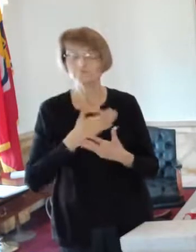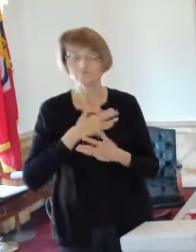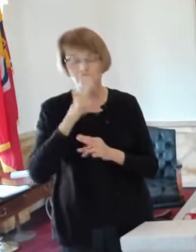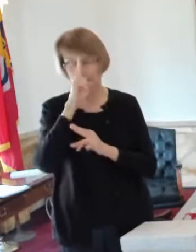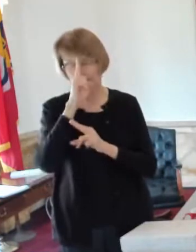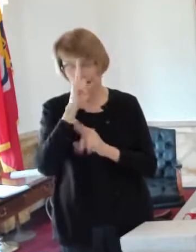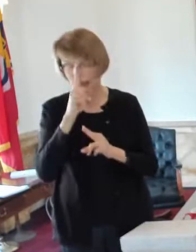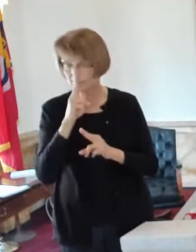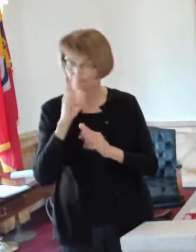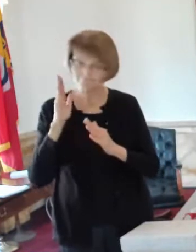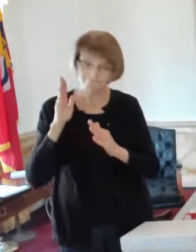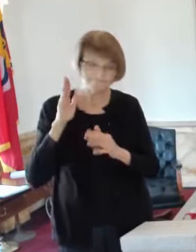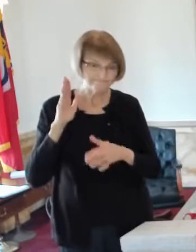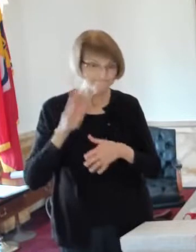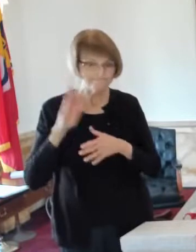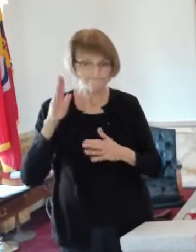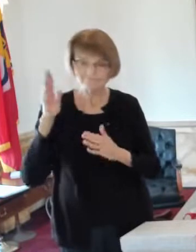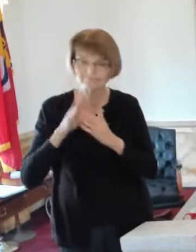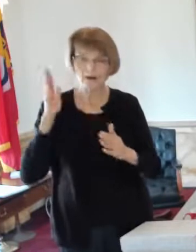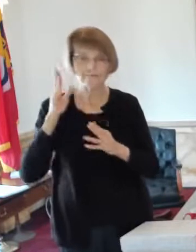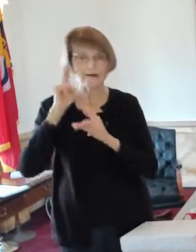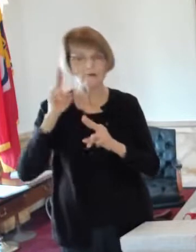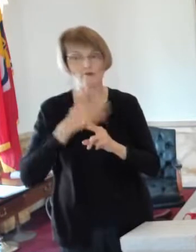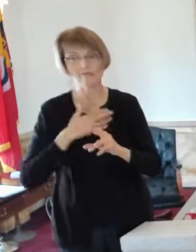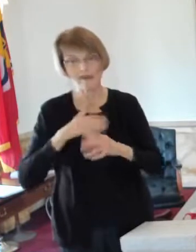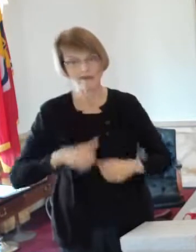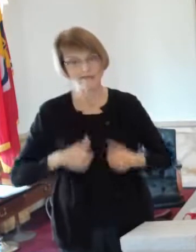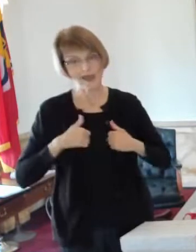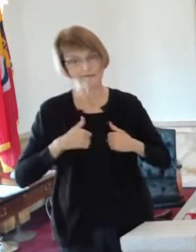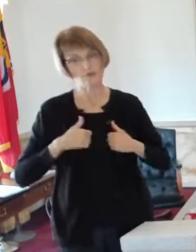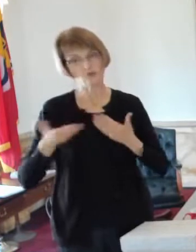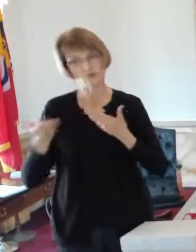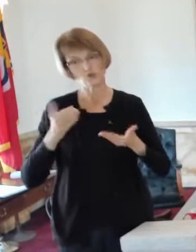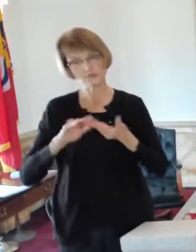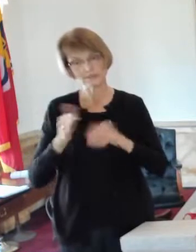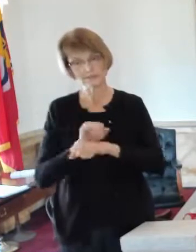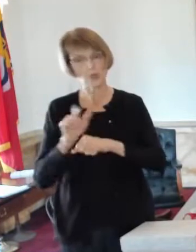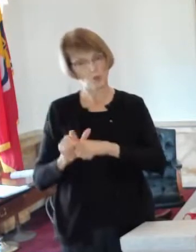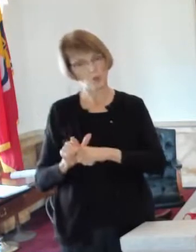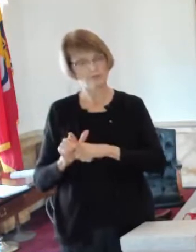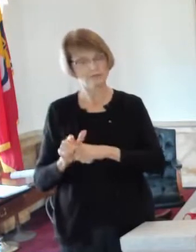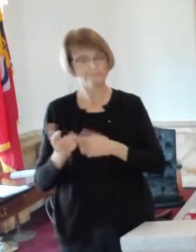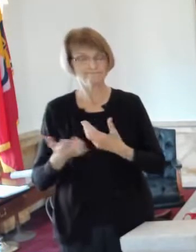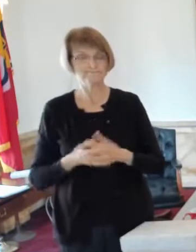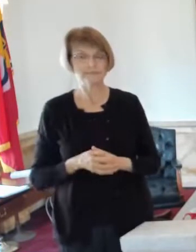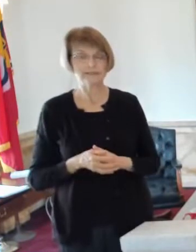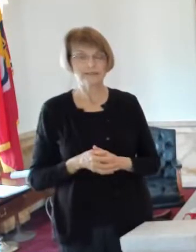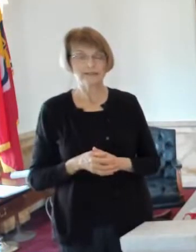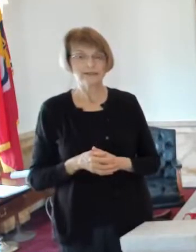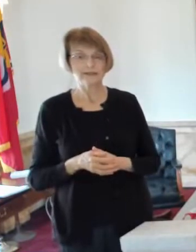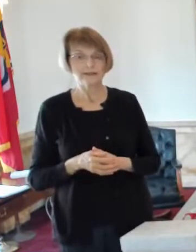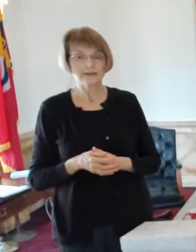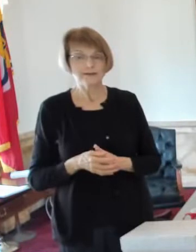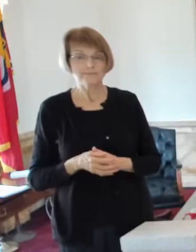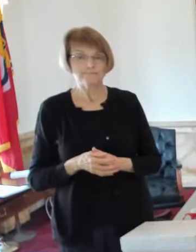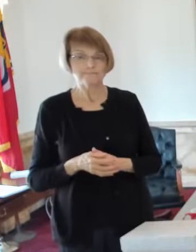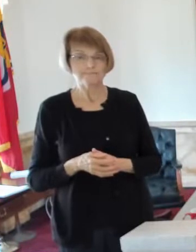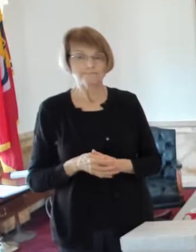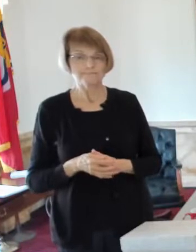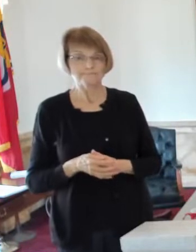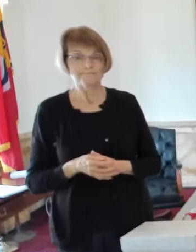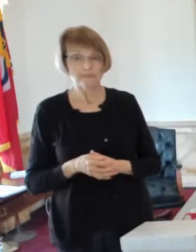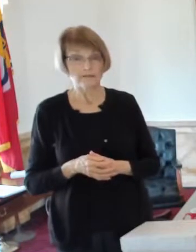of my life to be able to serve as the mayor of the city of St. Louis. And it has